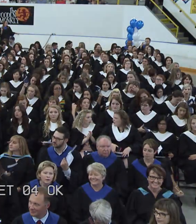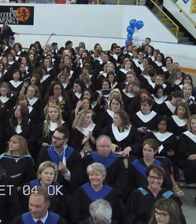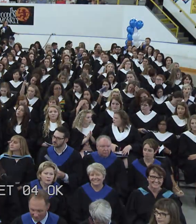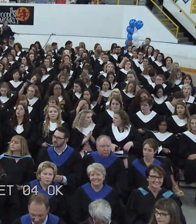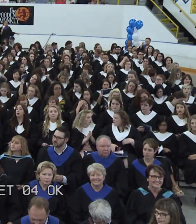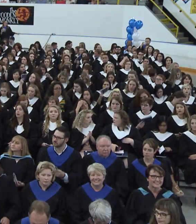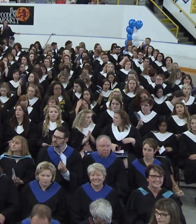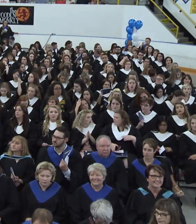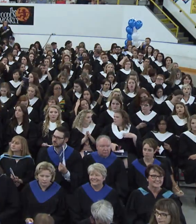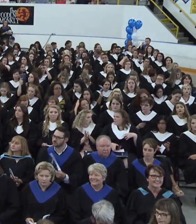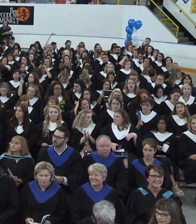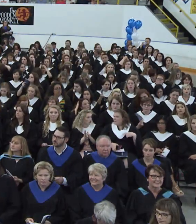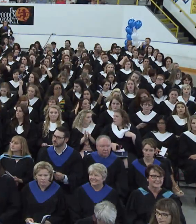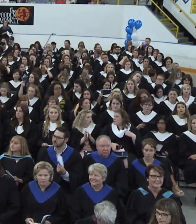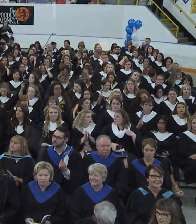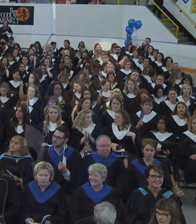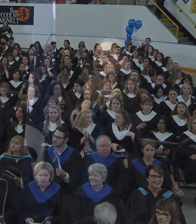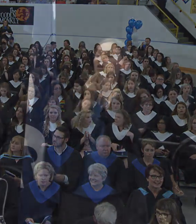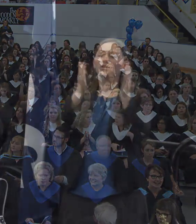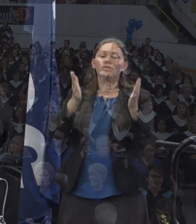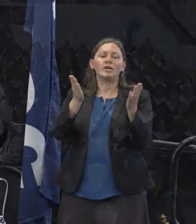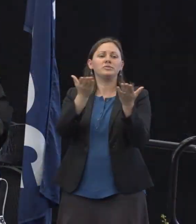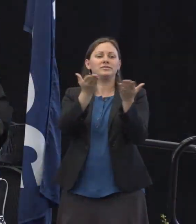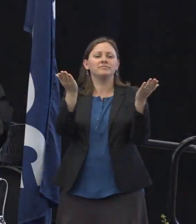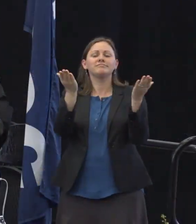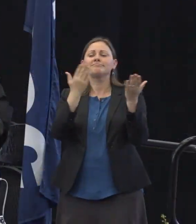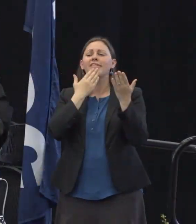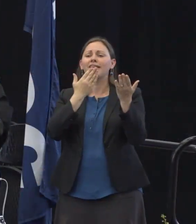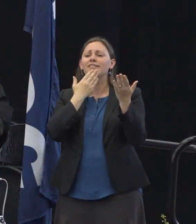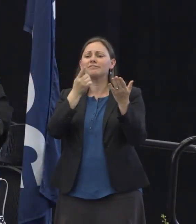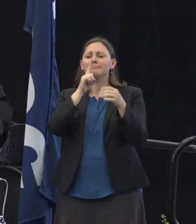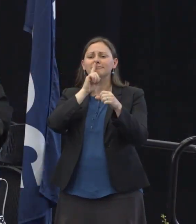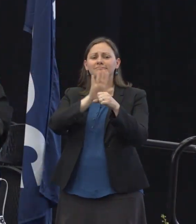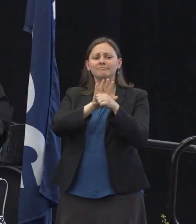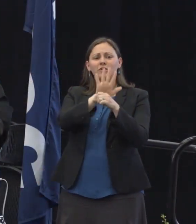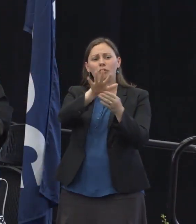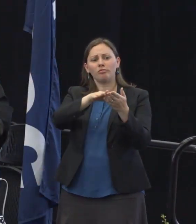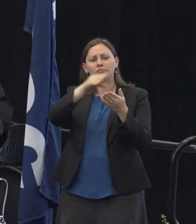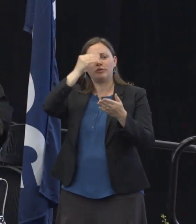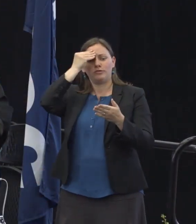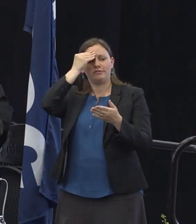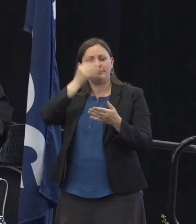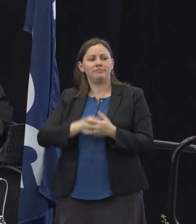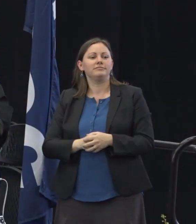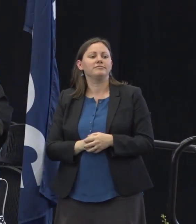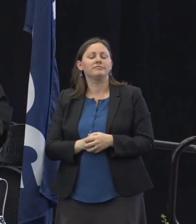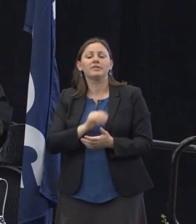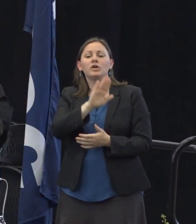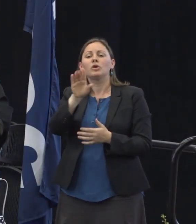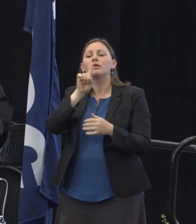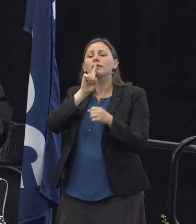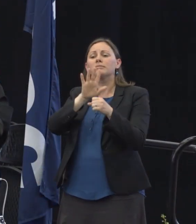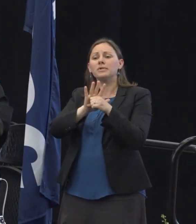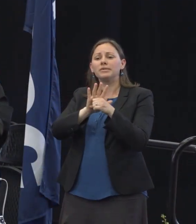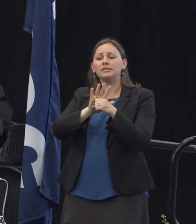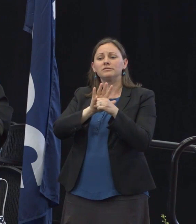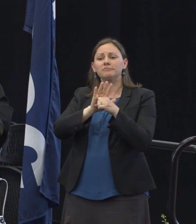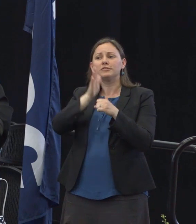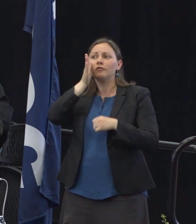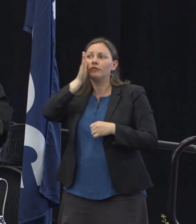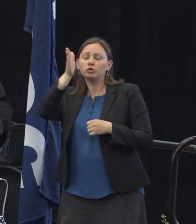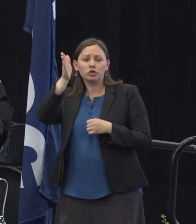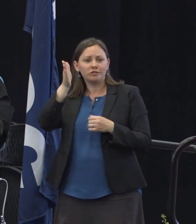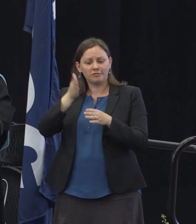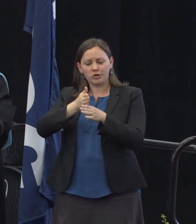Graduates, thank you for your commitment to your own learning. It is a commitment to your futures, careers, and your